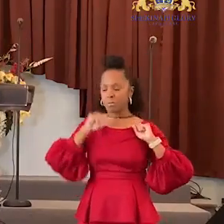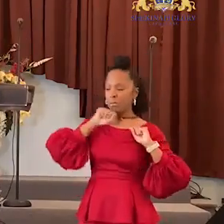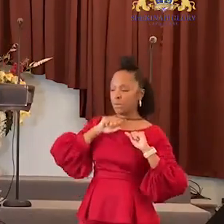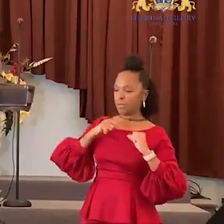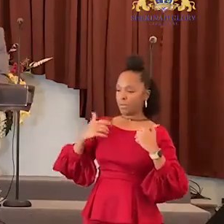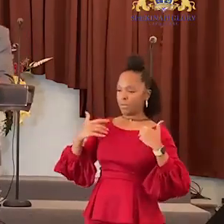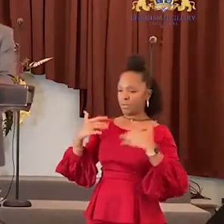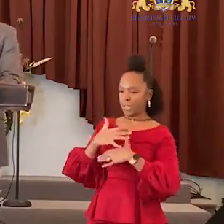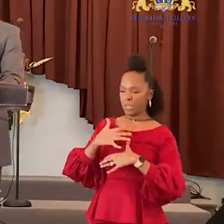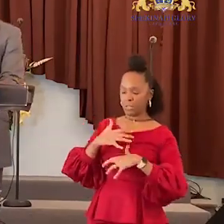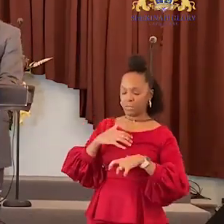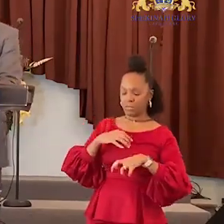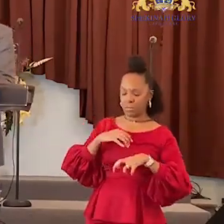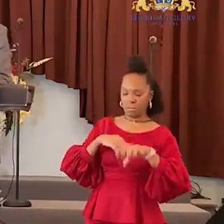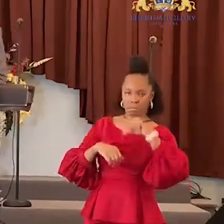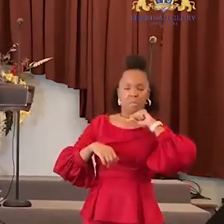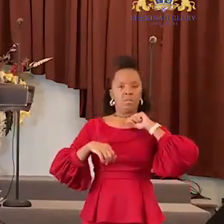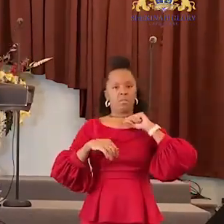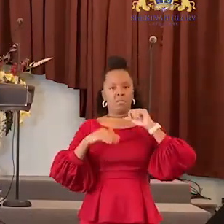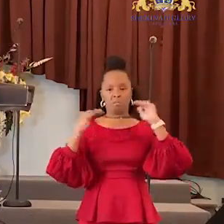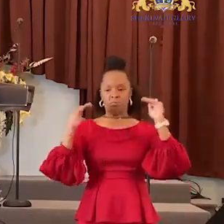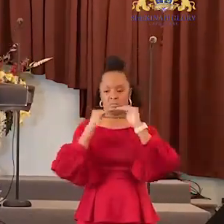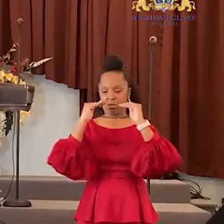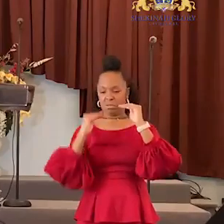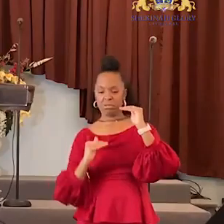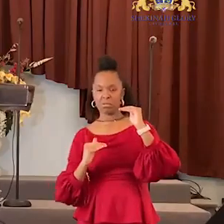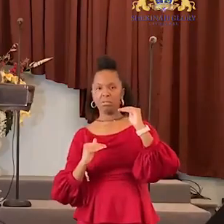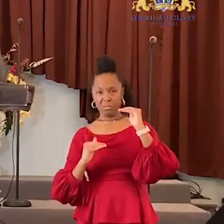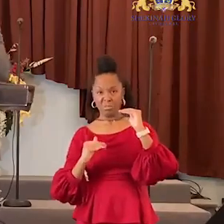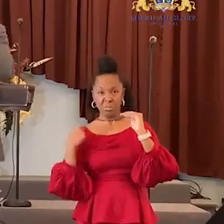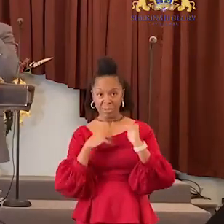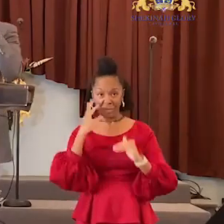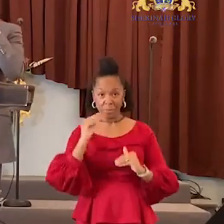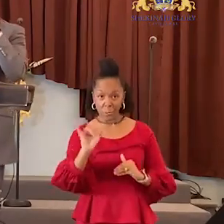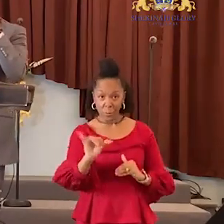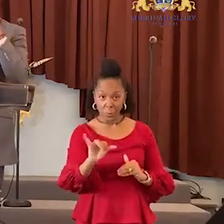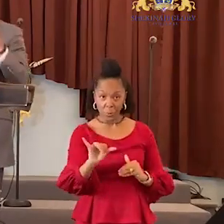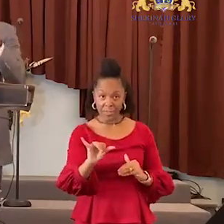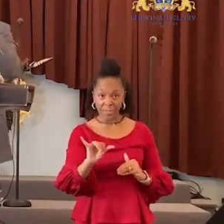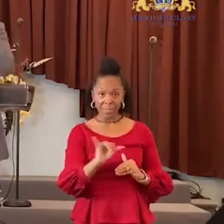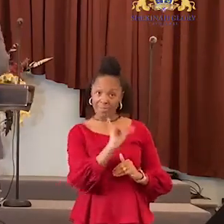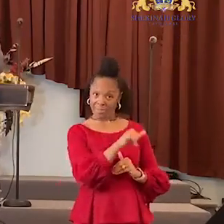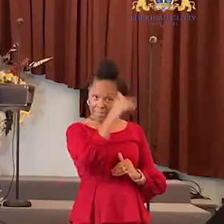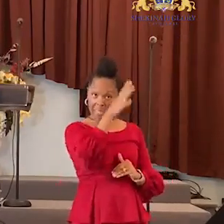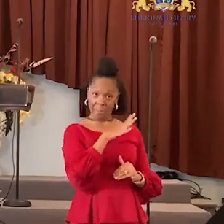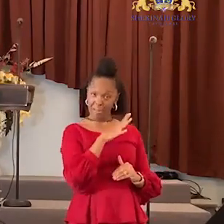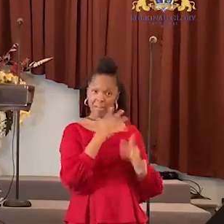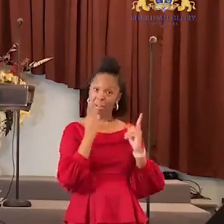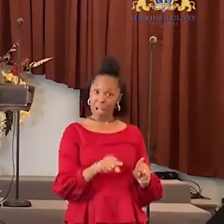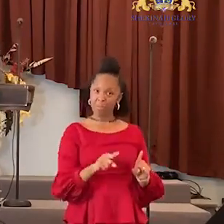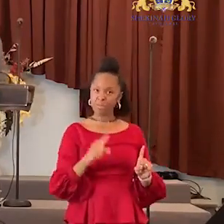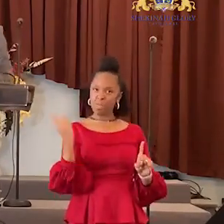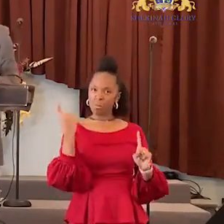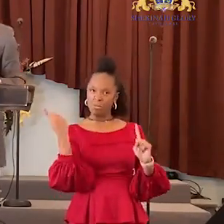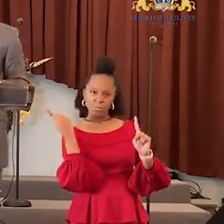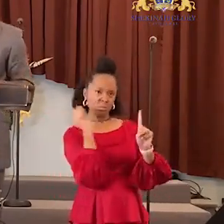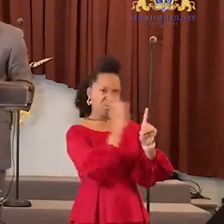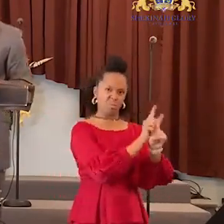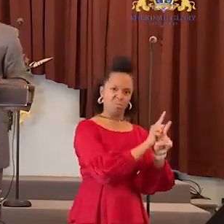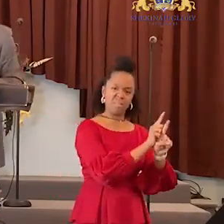and injustices. Then this certain man was stripped of his clothing. They wanted